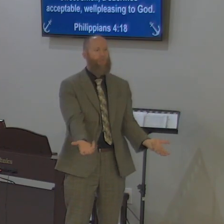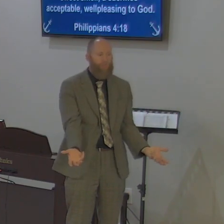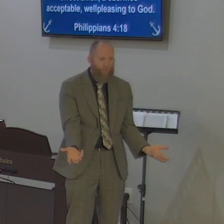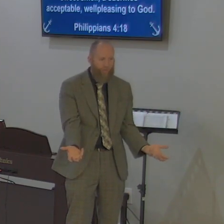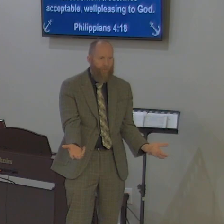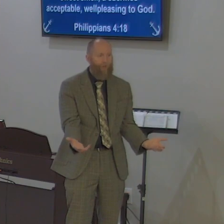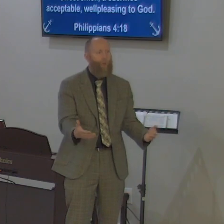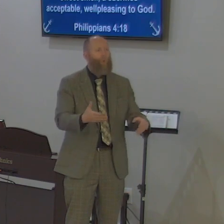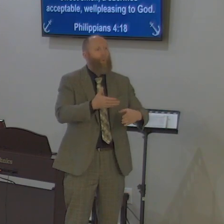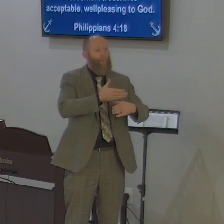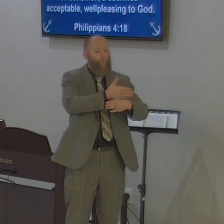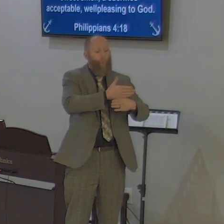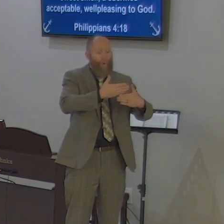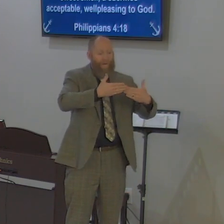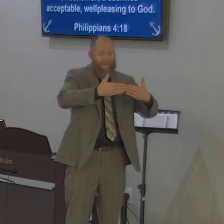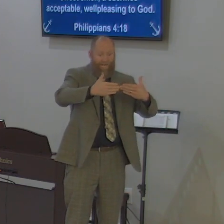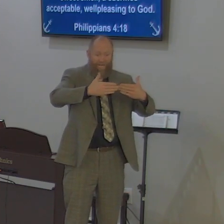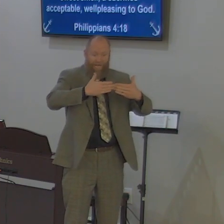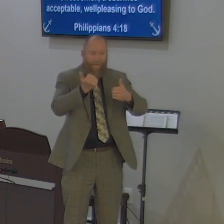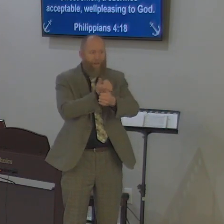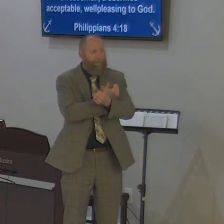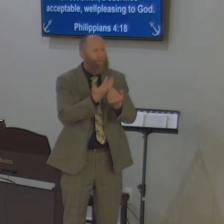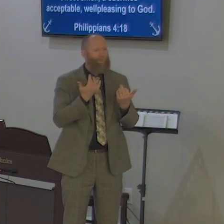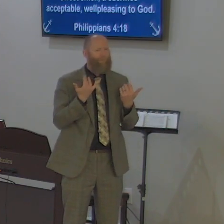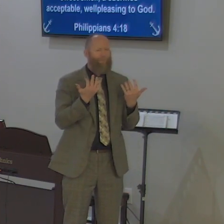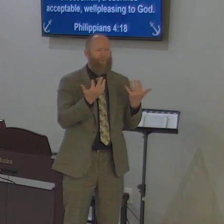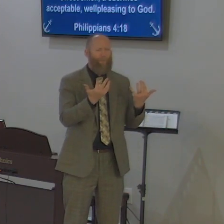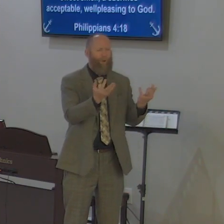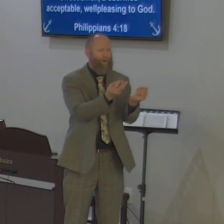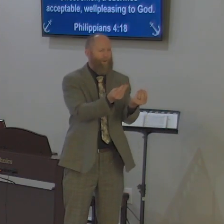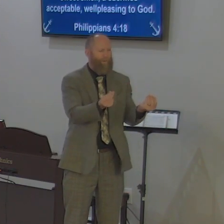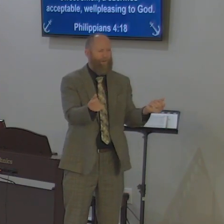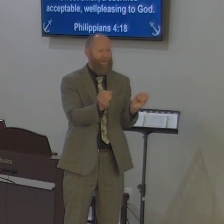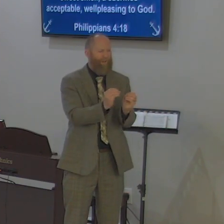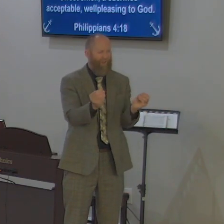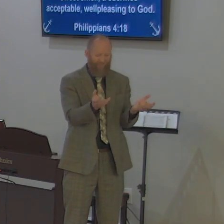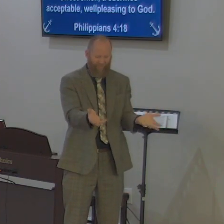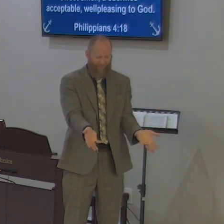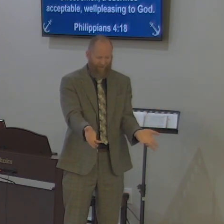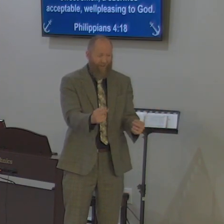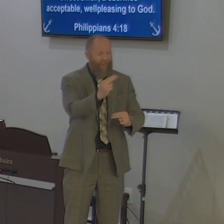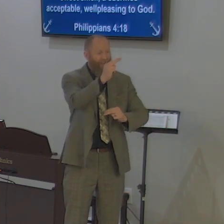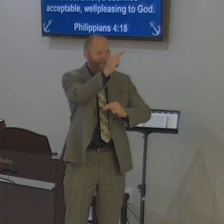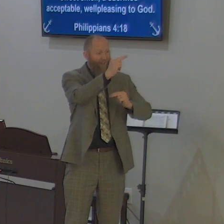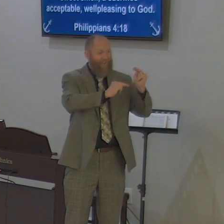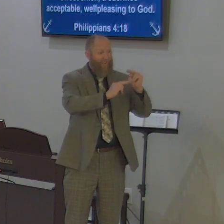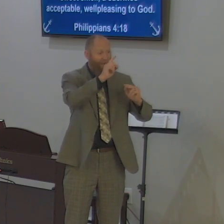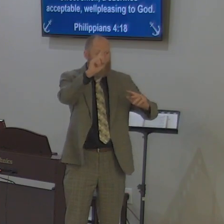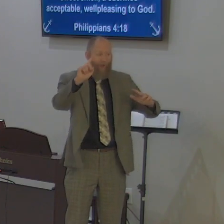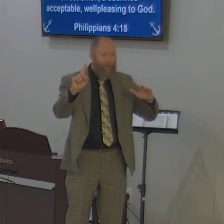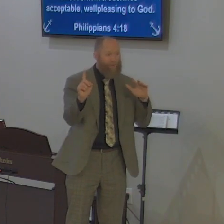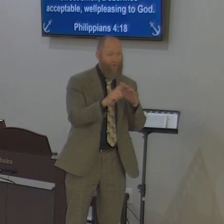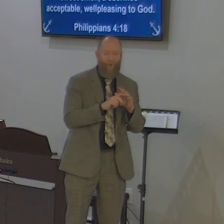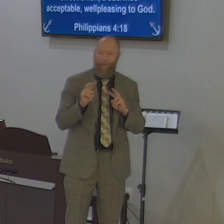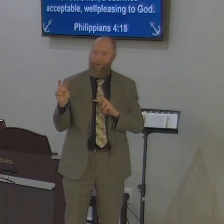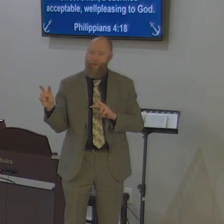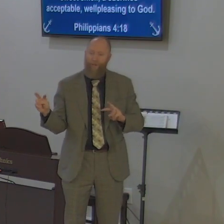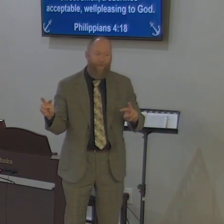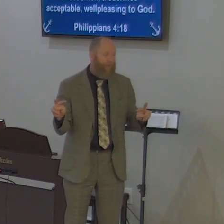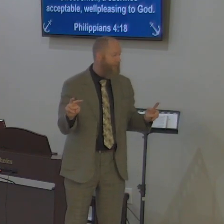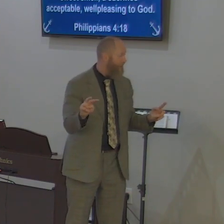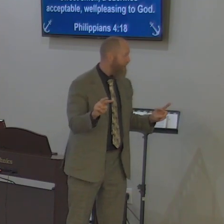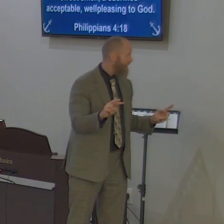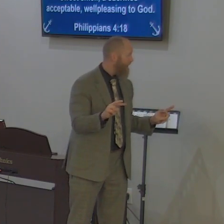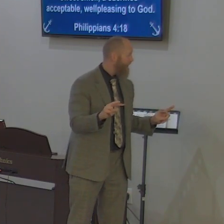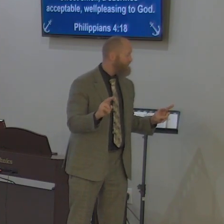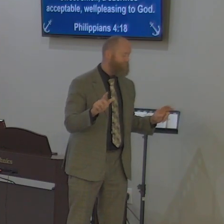or something. And all of that was just junk. And so he brought the people together. And he said, let's get to work. And he challenged